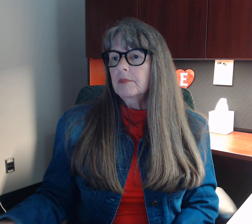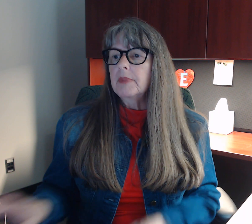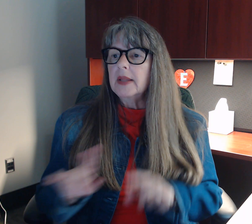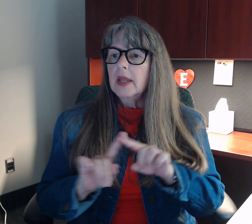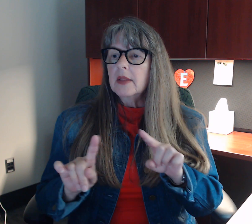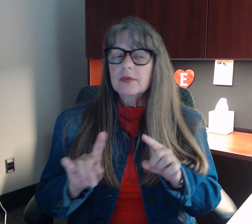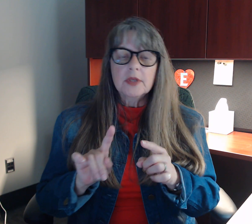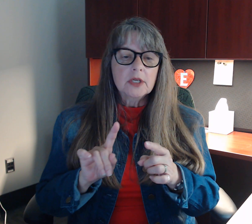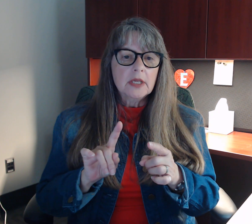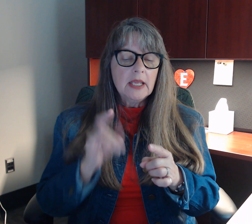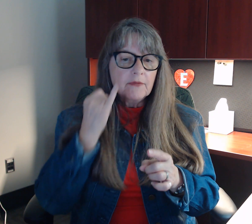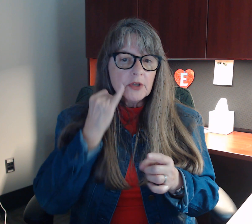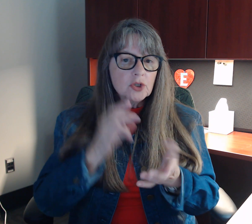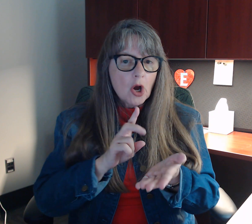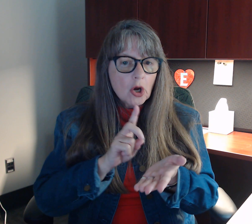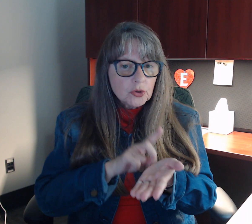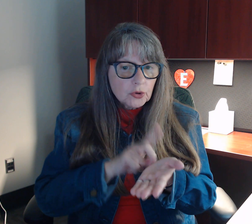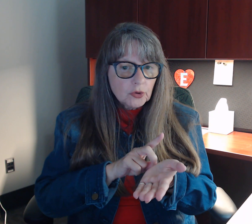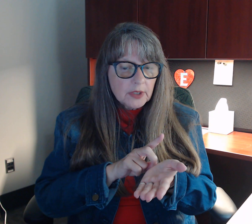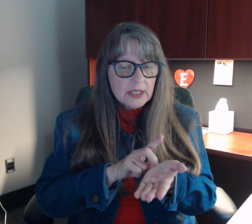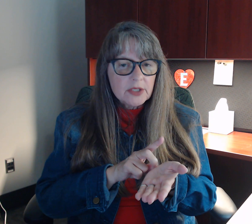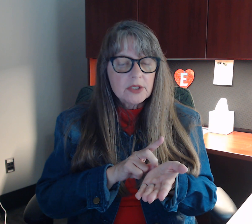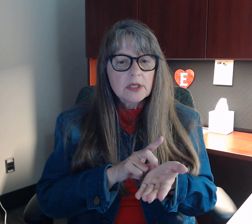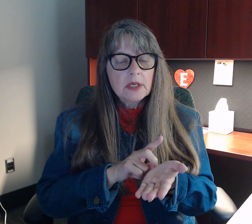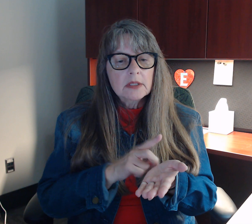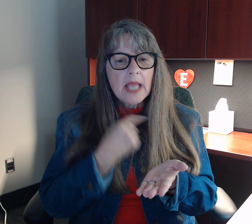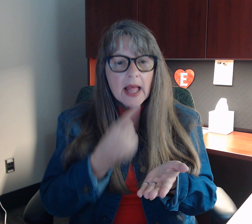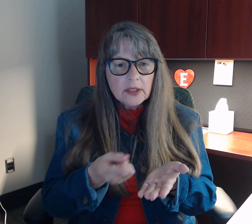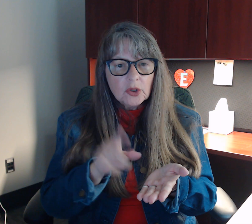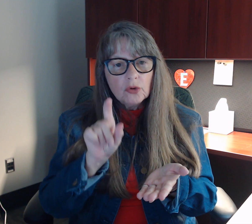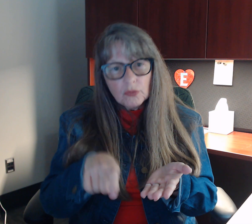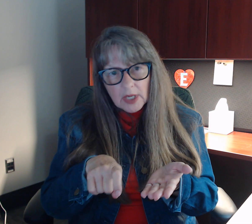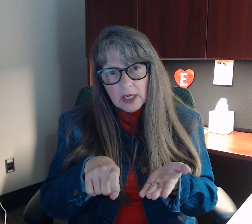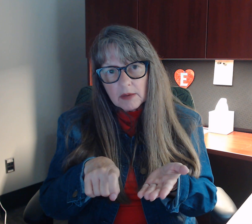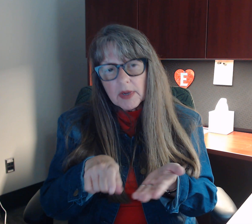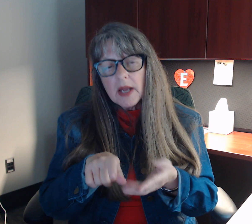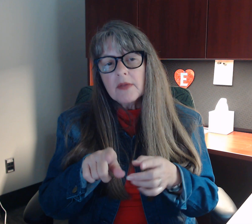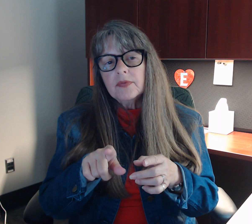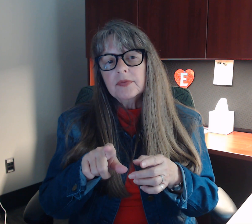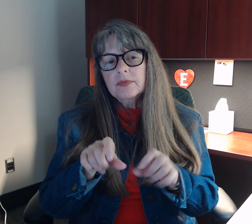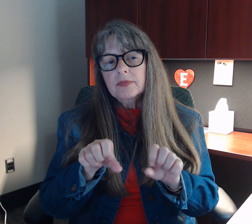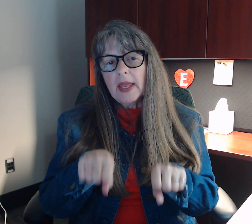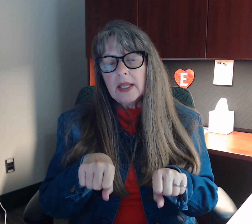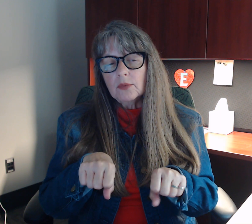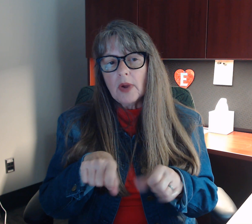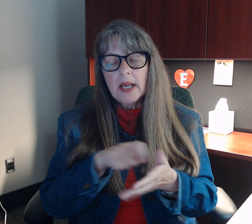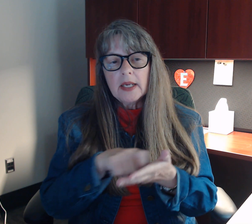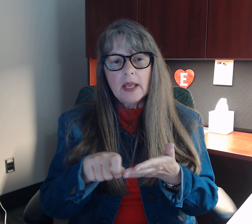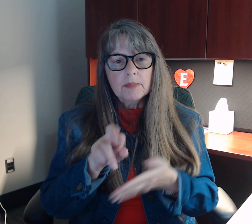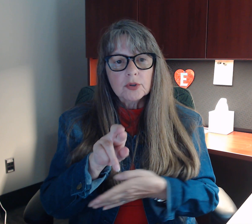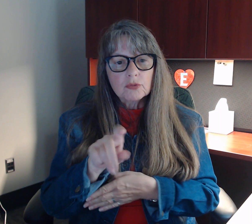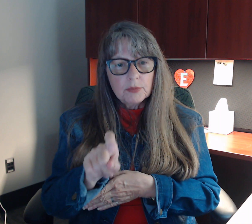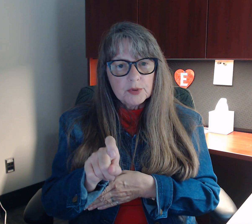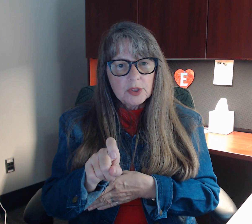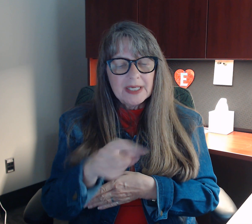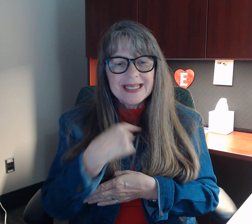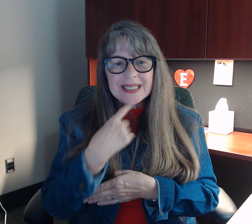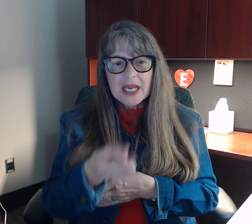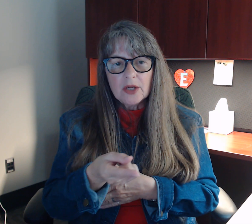But if a doctor is telling you need them, they can write a prescription and tell